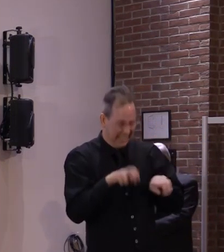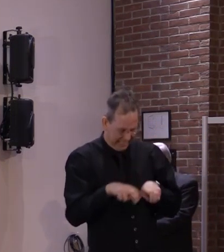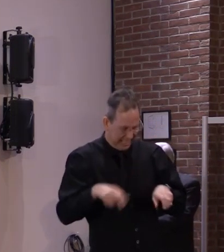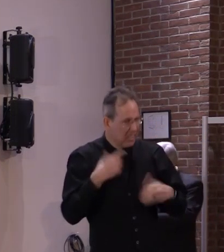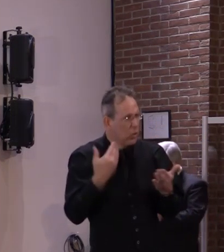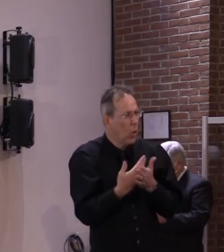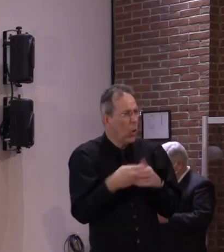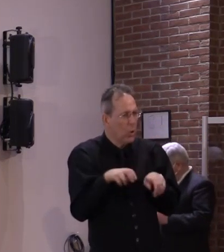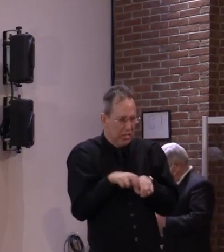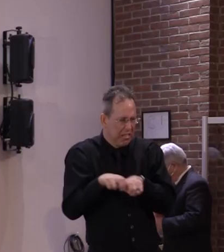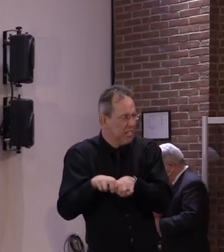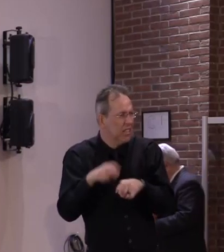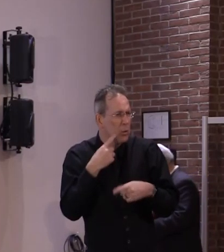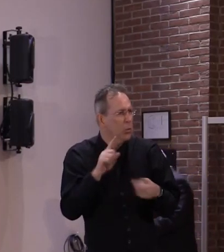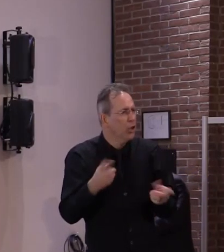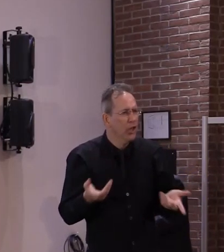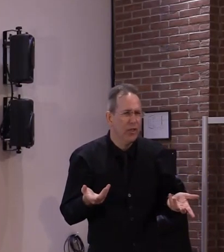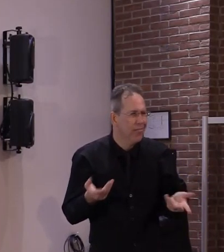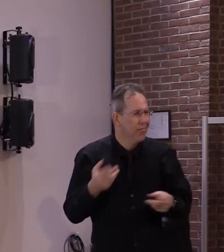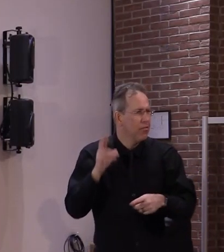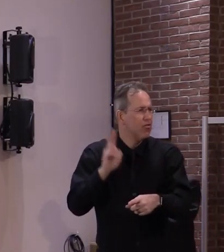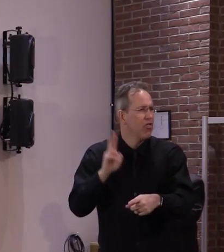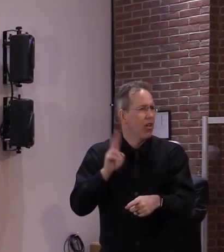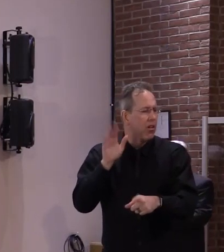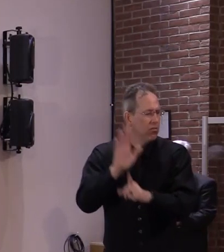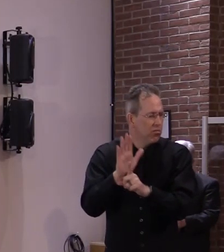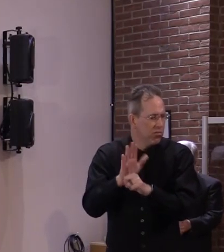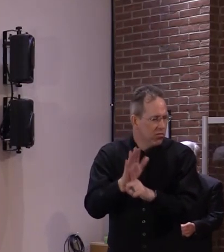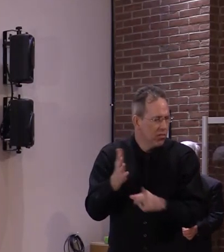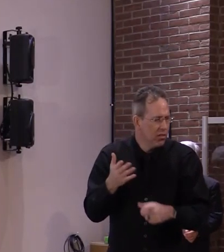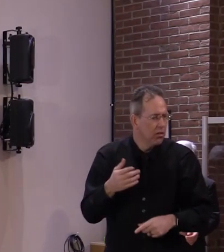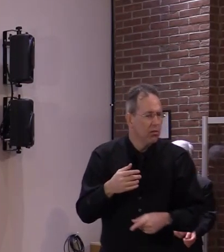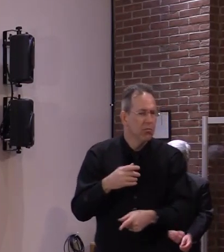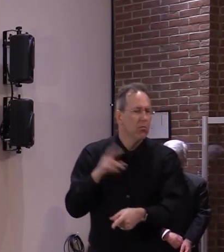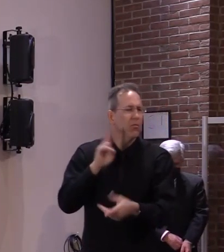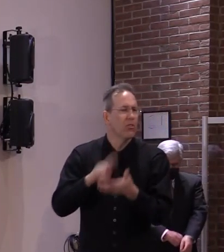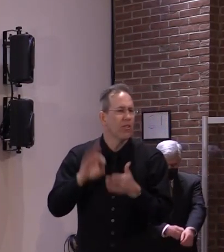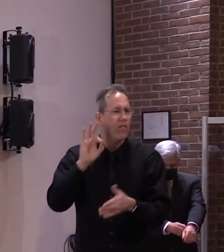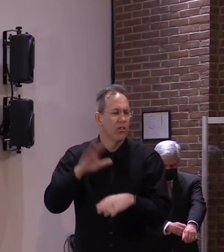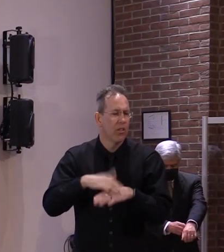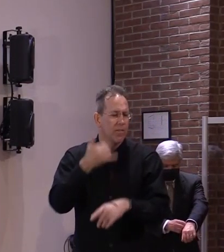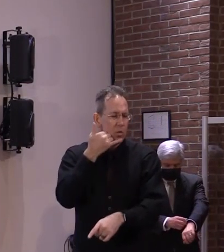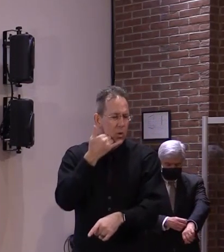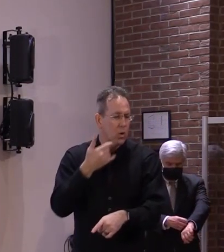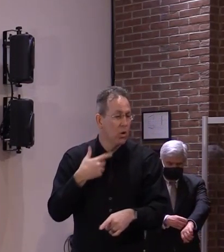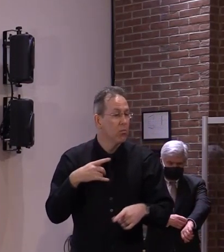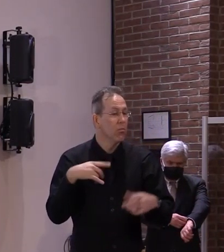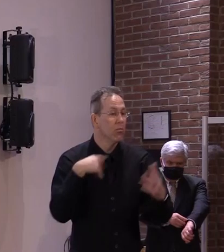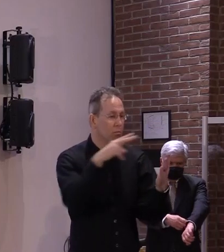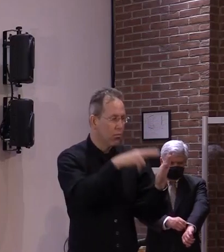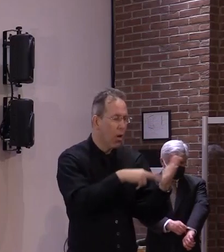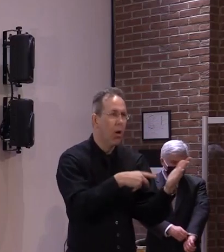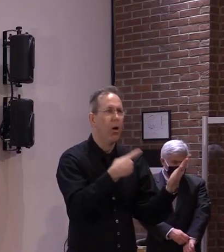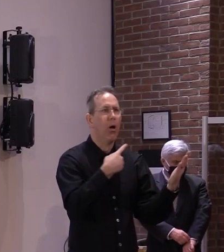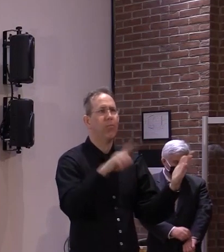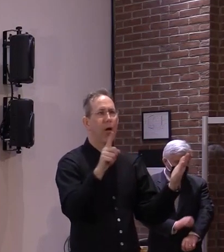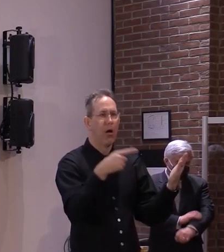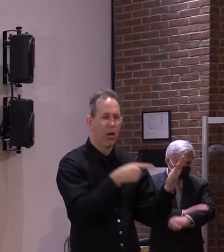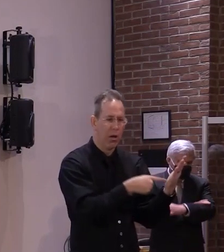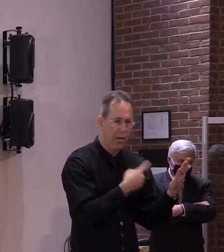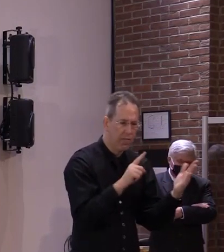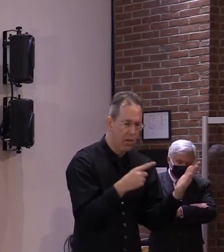that regard. And I will note also the U.S. Department of Education issued companion guidance to help districts with